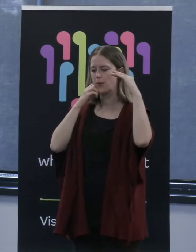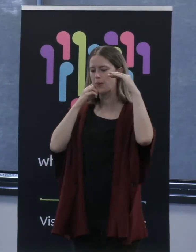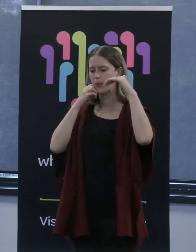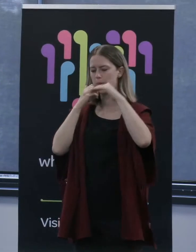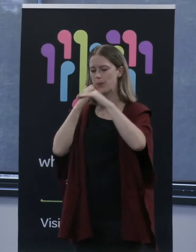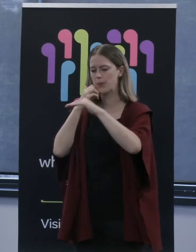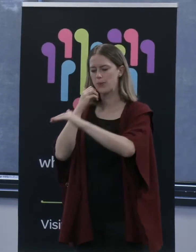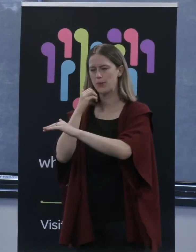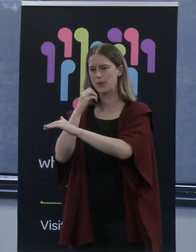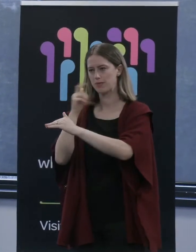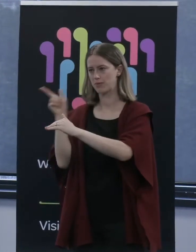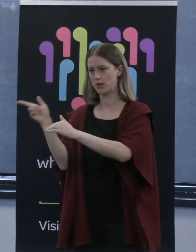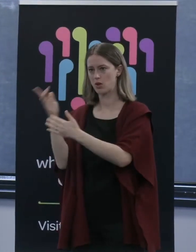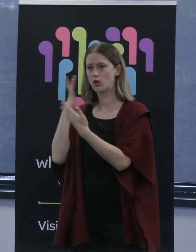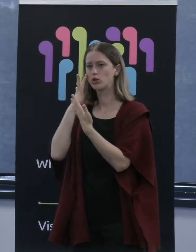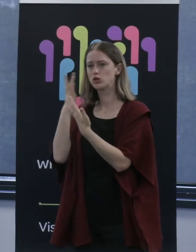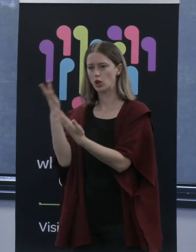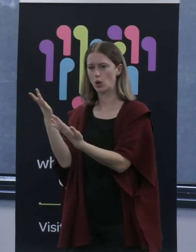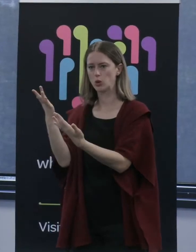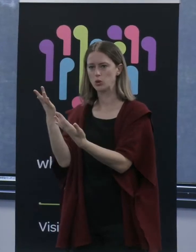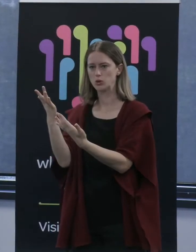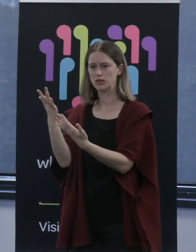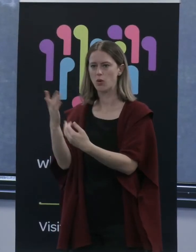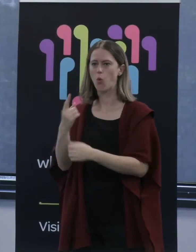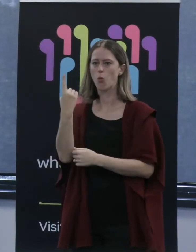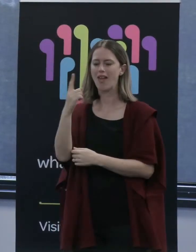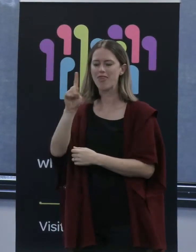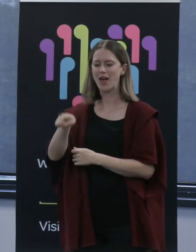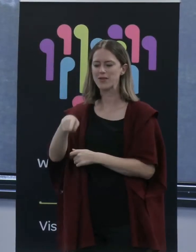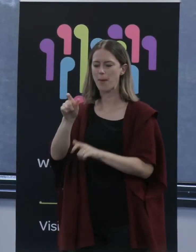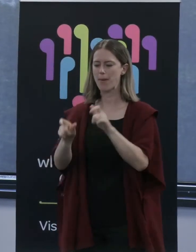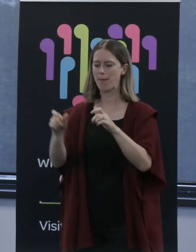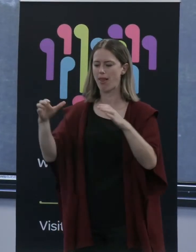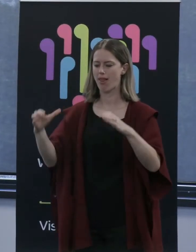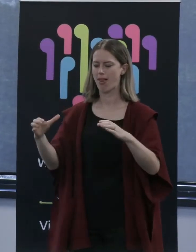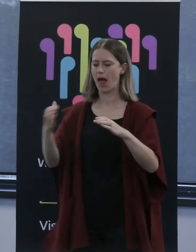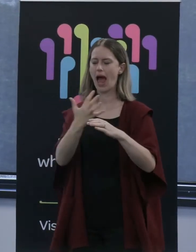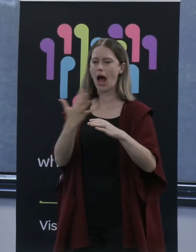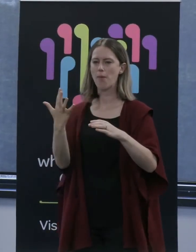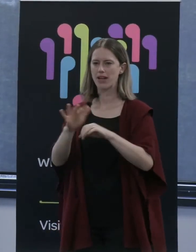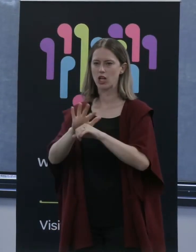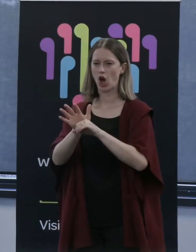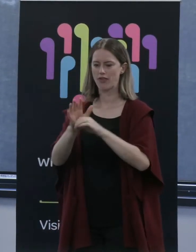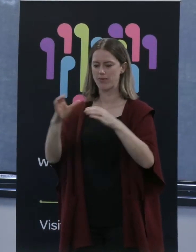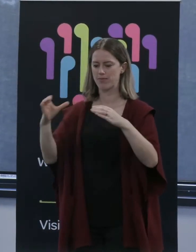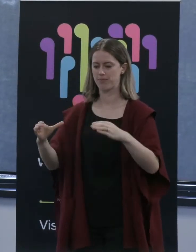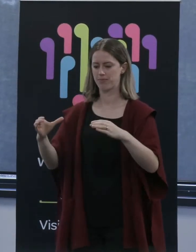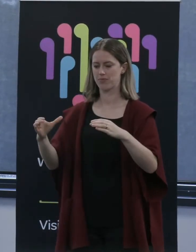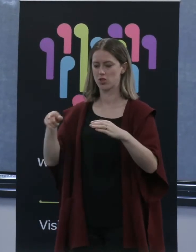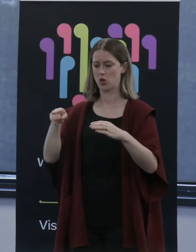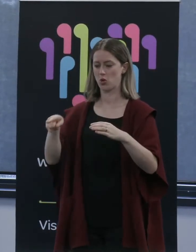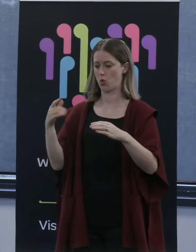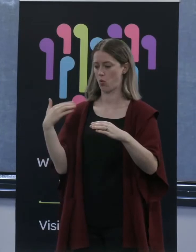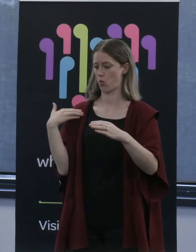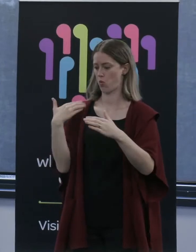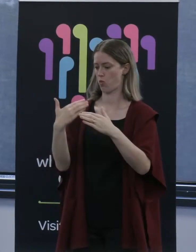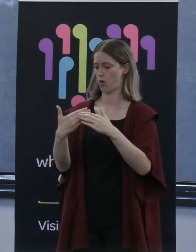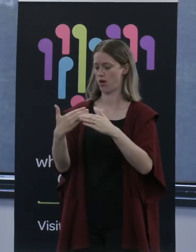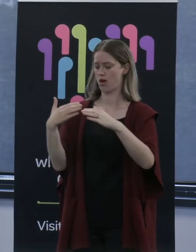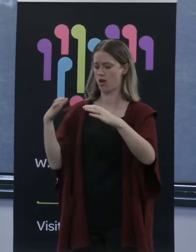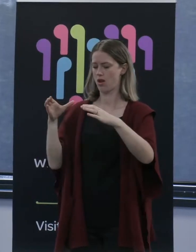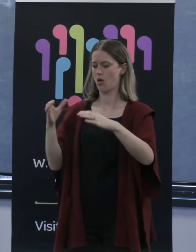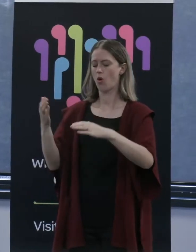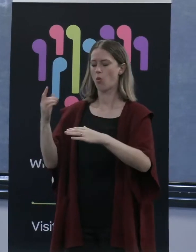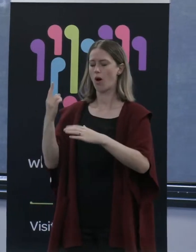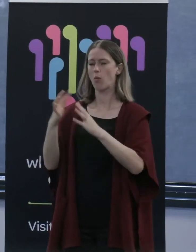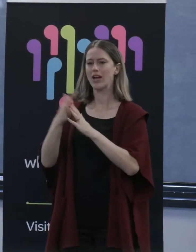this slide here shows the case rates per 1,000 people. Over the last week, that's fallen from